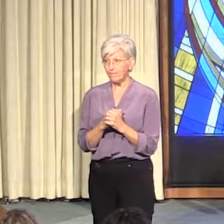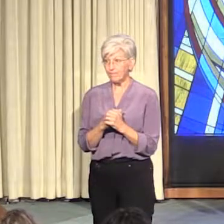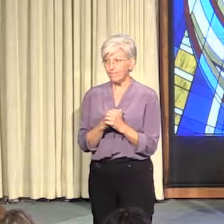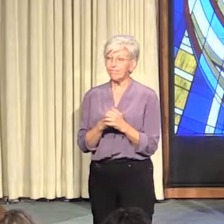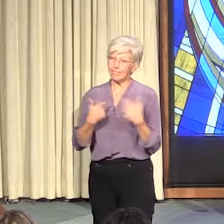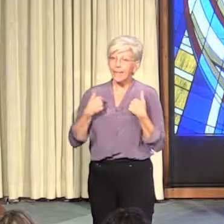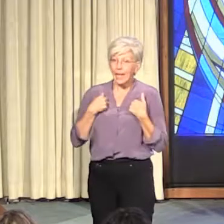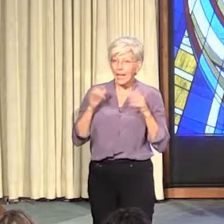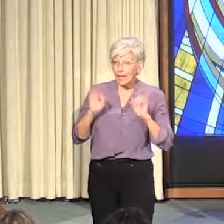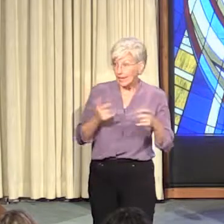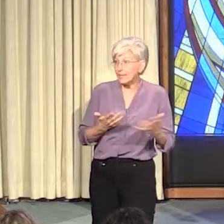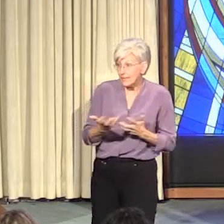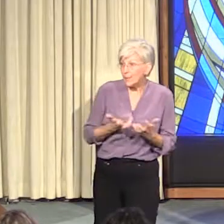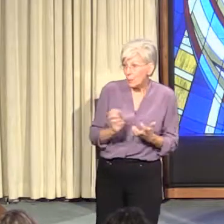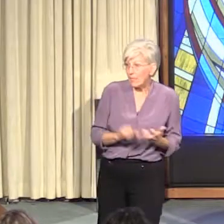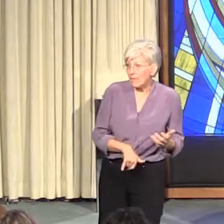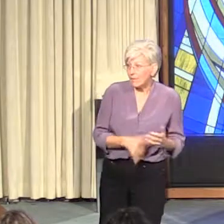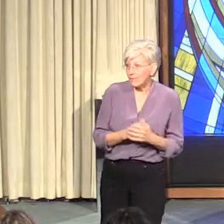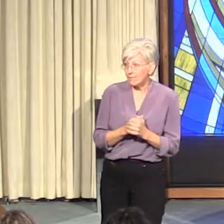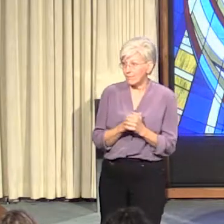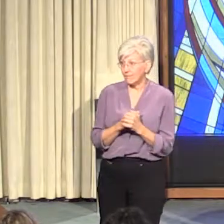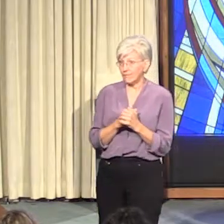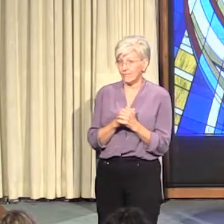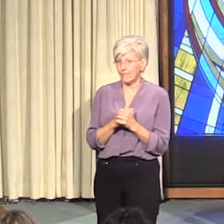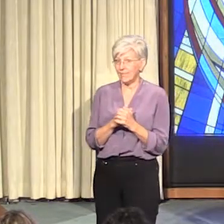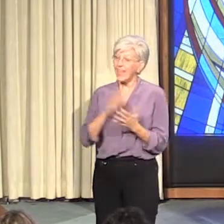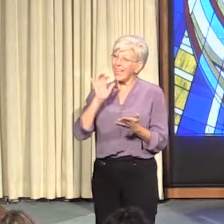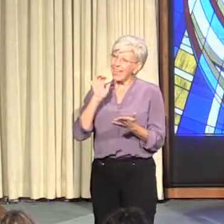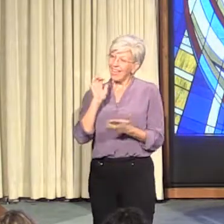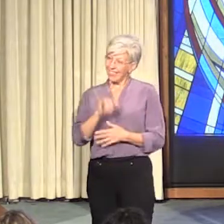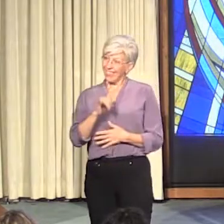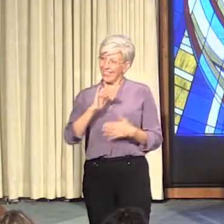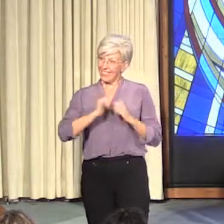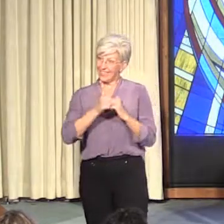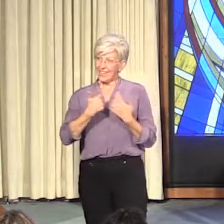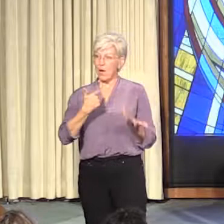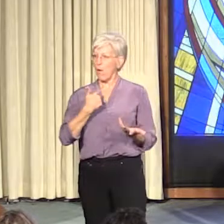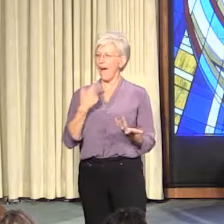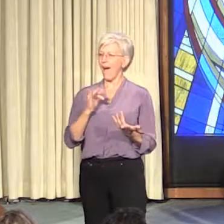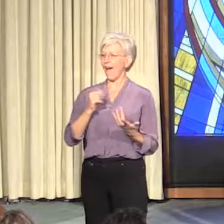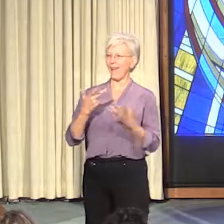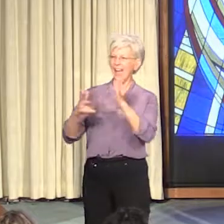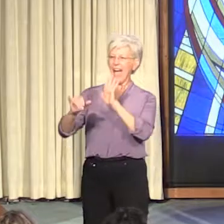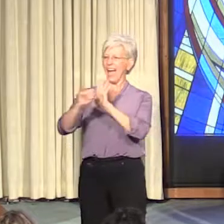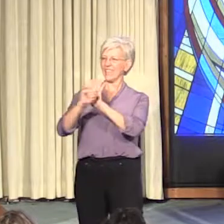And I get to deal with them. That's how I identify with the Hulk.